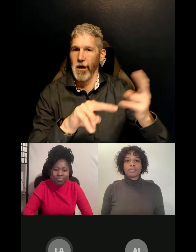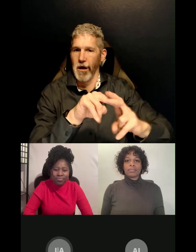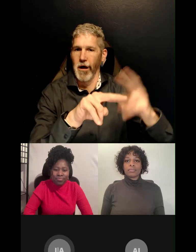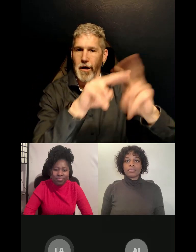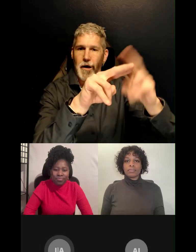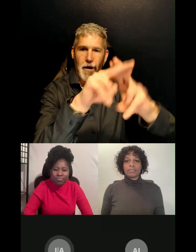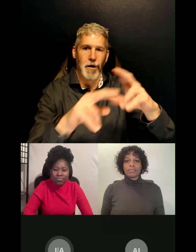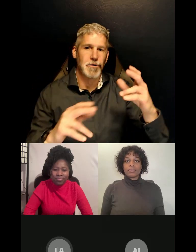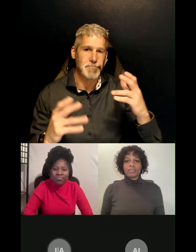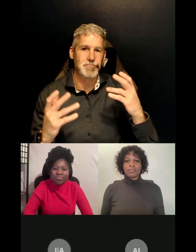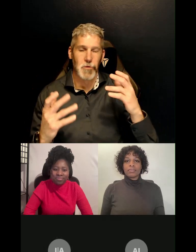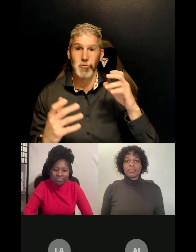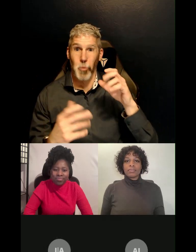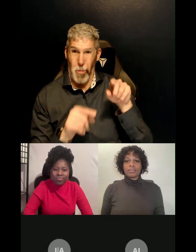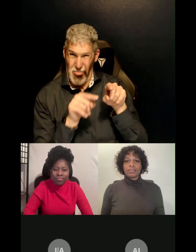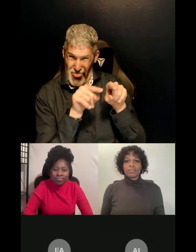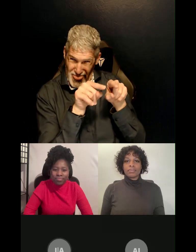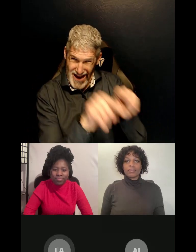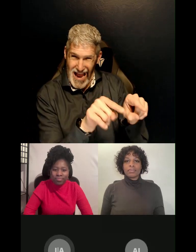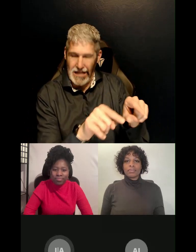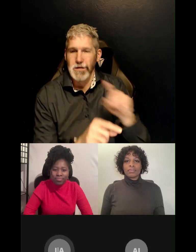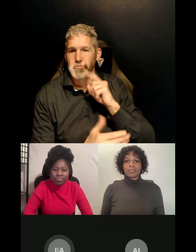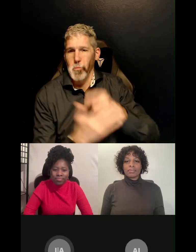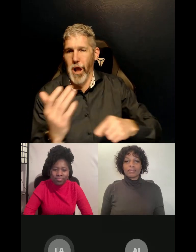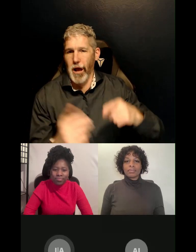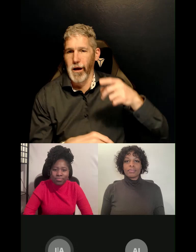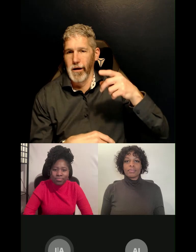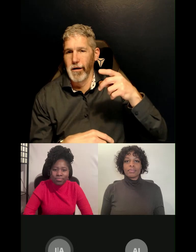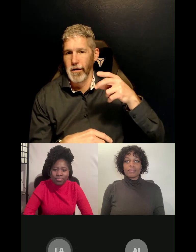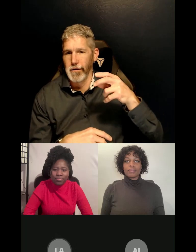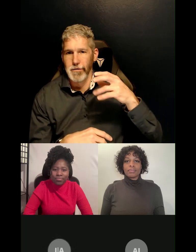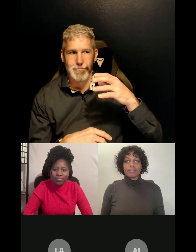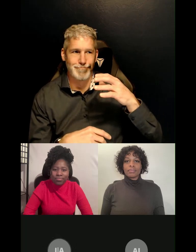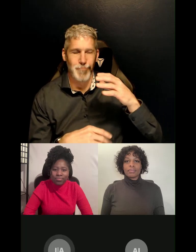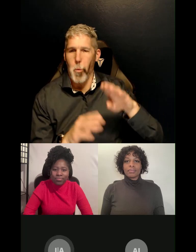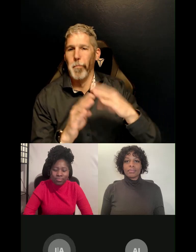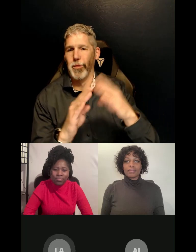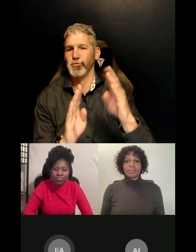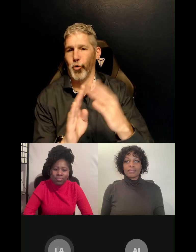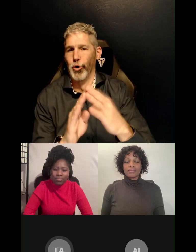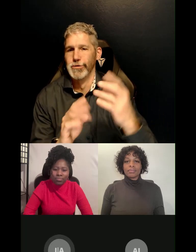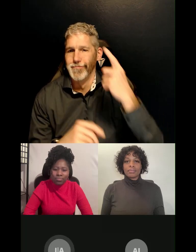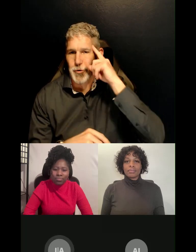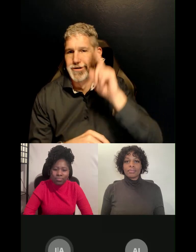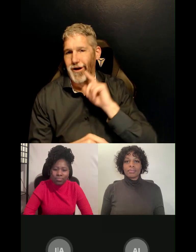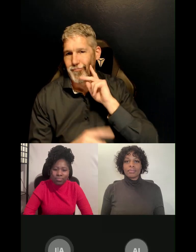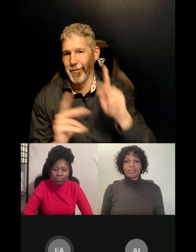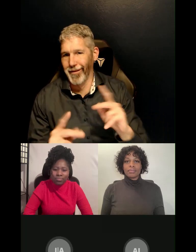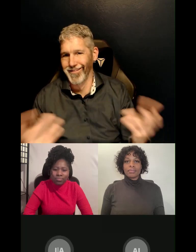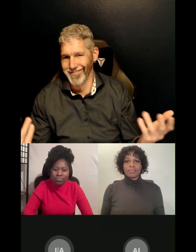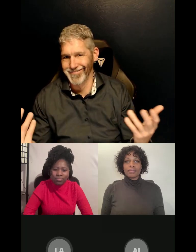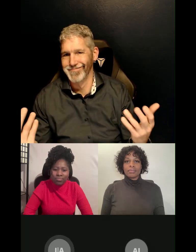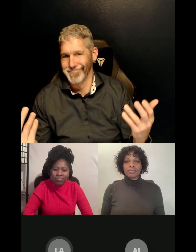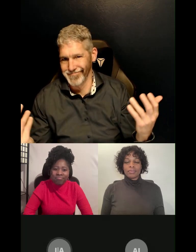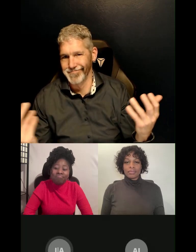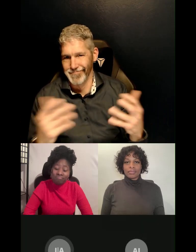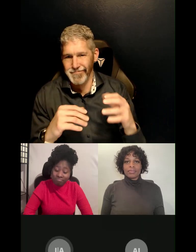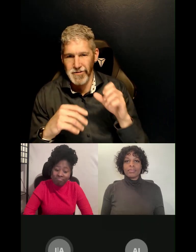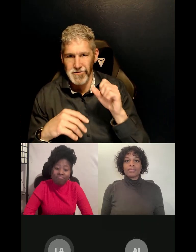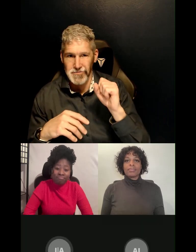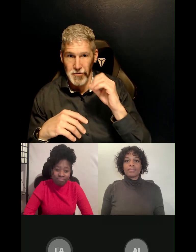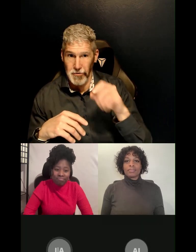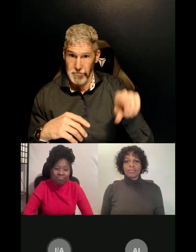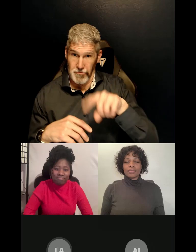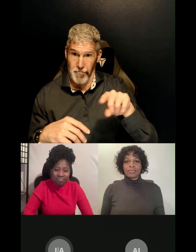these different skill sets. We're making gains there. And that is where the doors will be open for